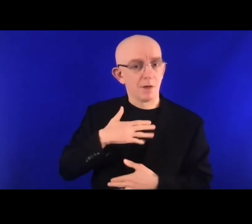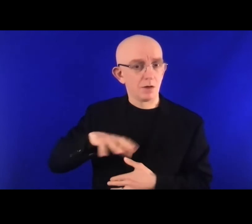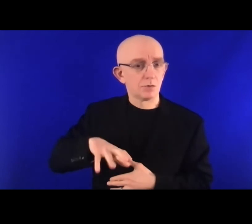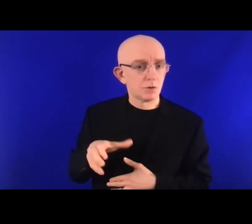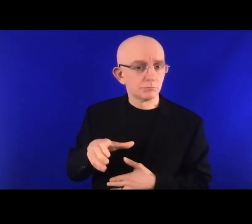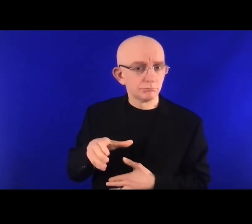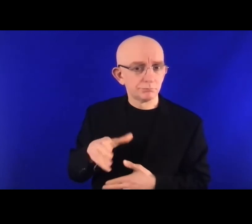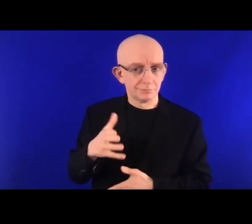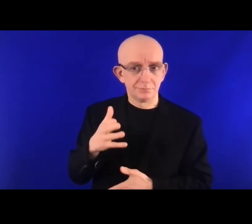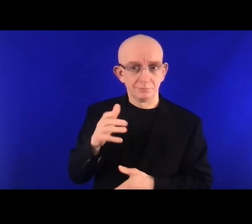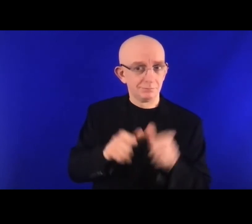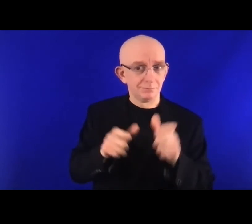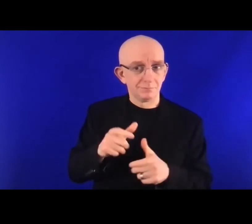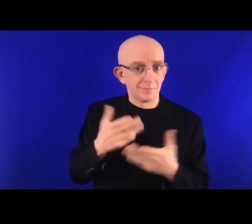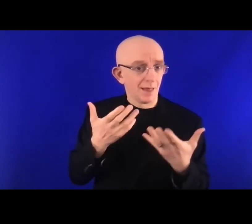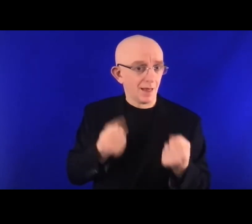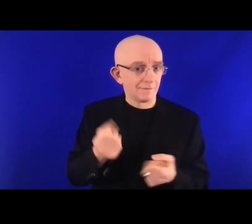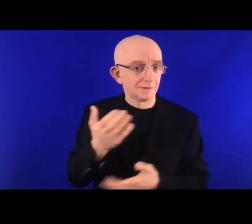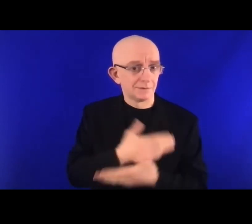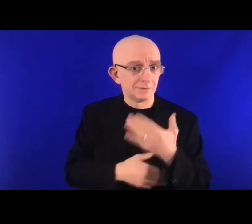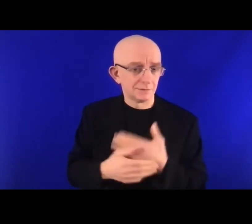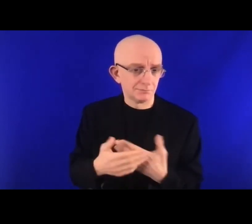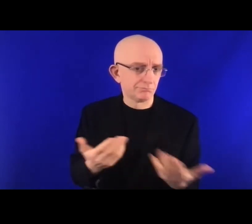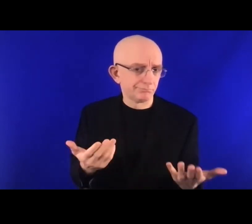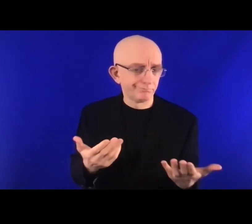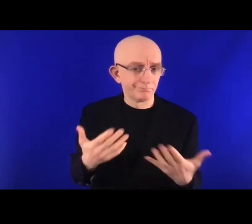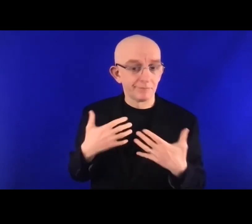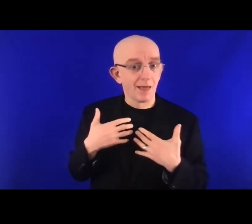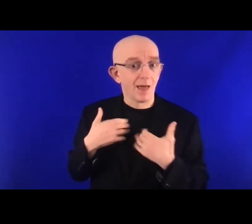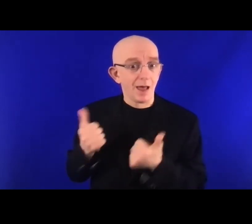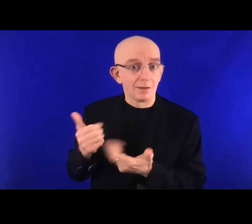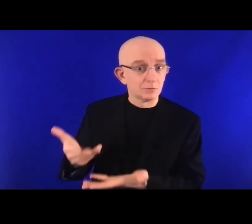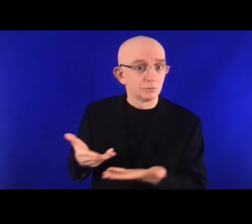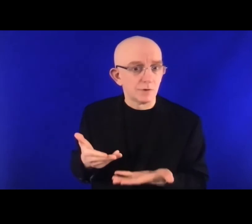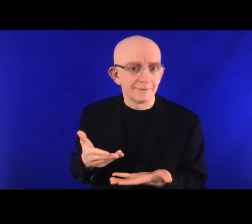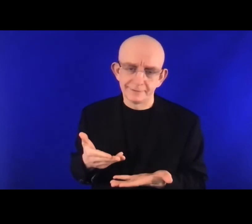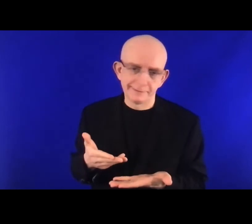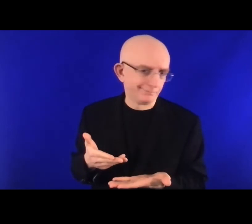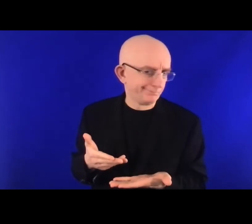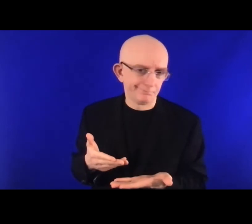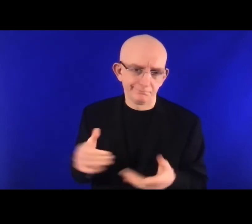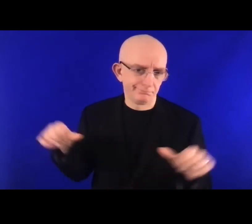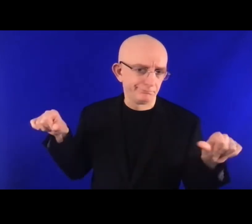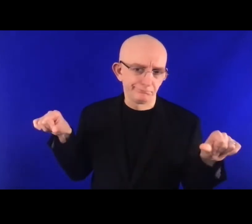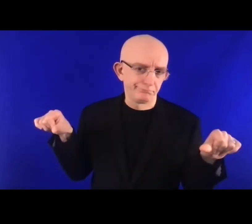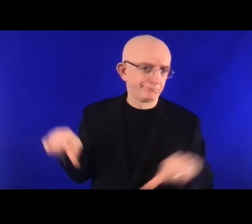the necessary support needed, and a judicial system which is inefficient, that do not take into account our